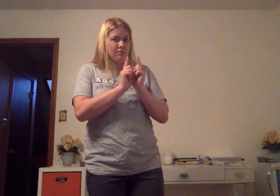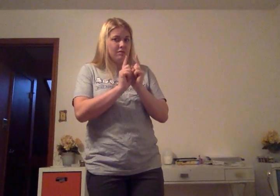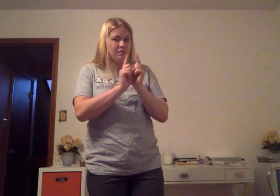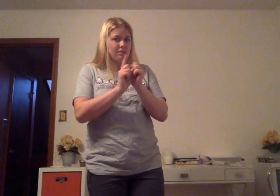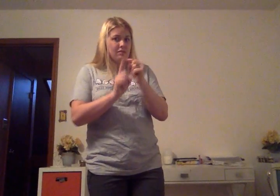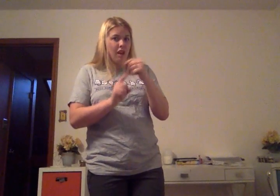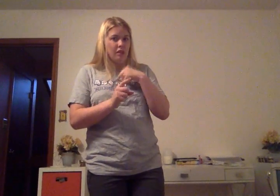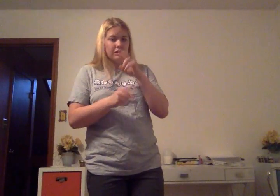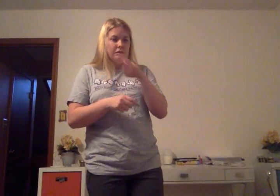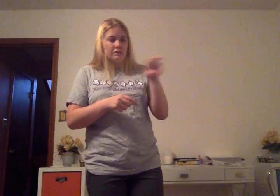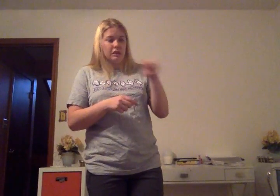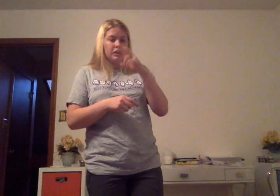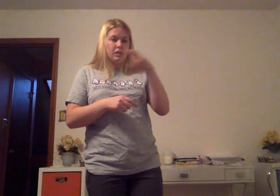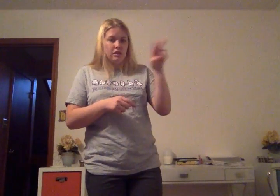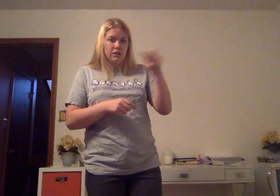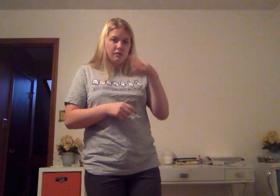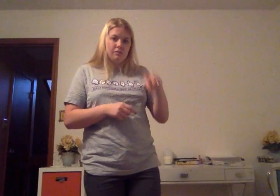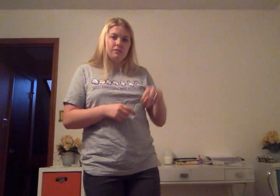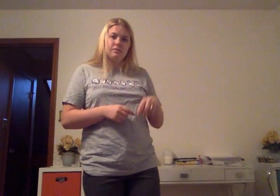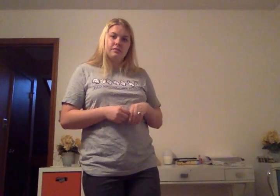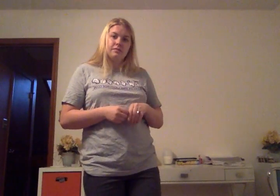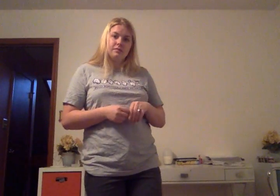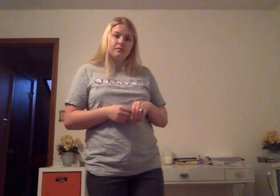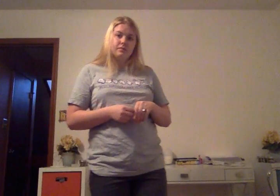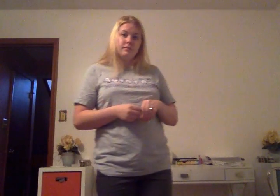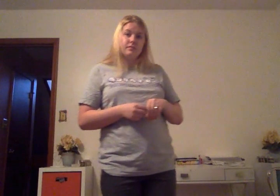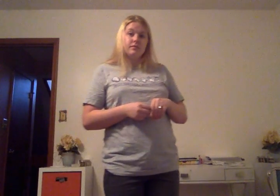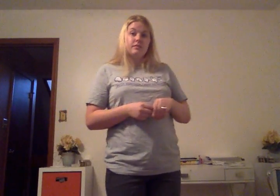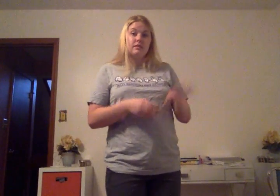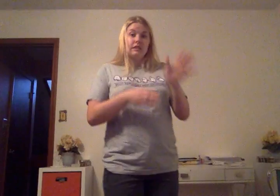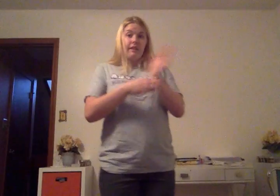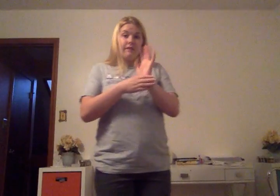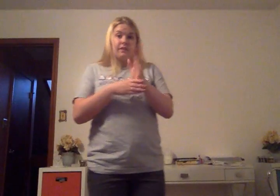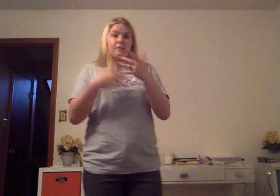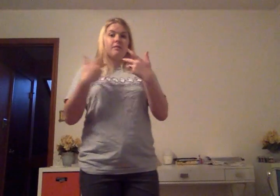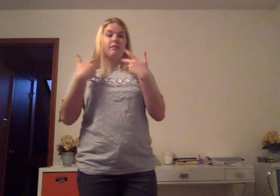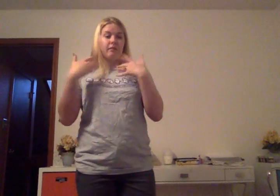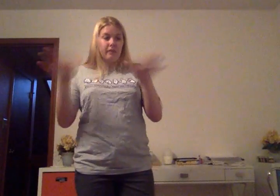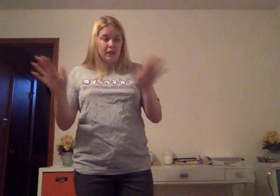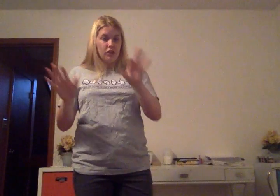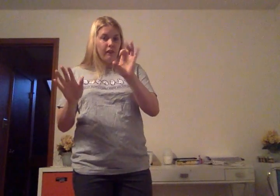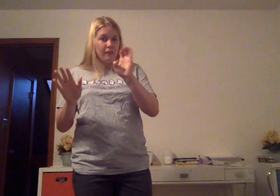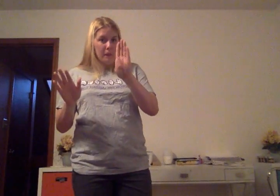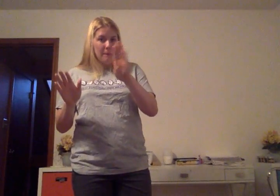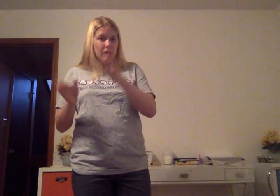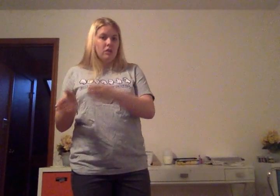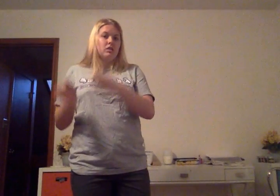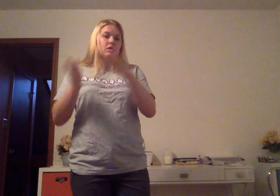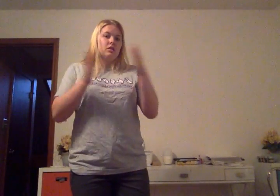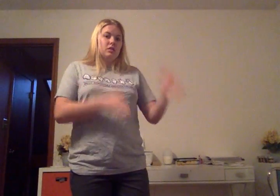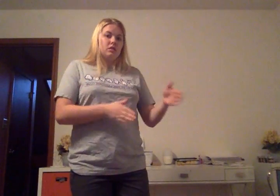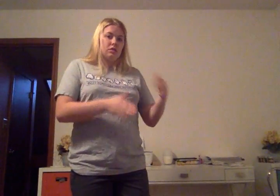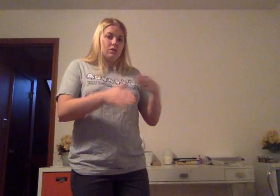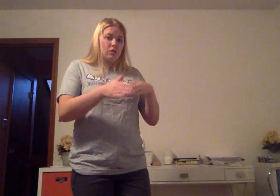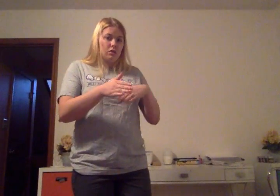and I left to film in February, and when I came back, I had already put my suitcases in there, and I was like,